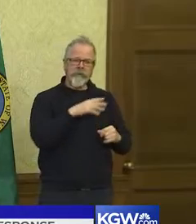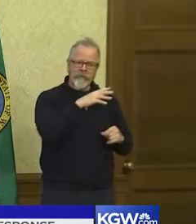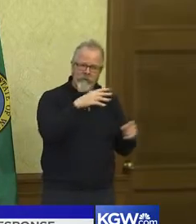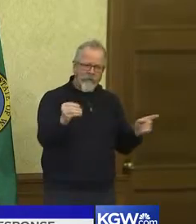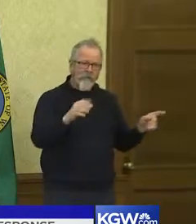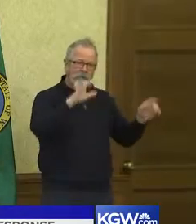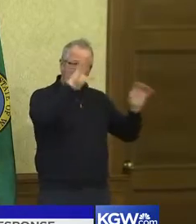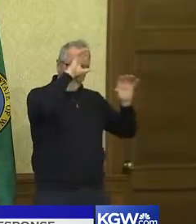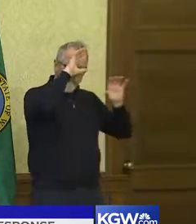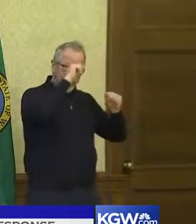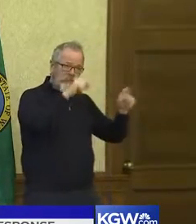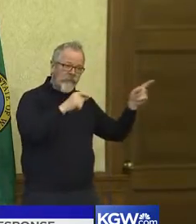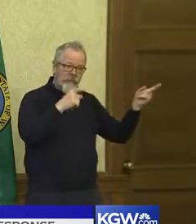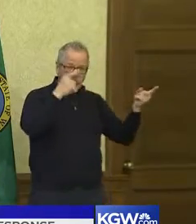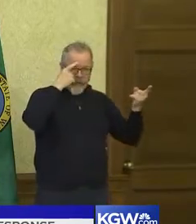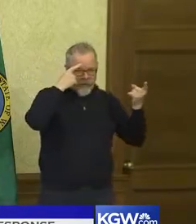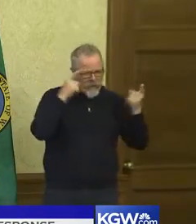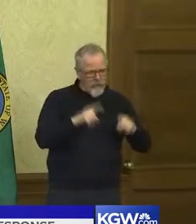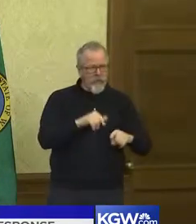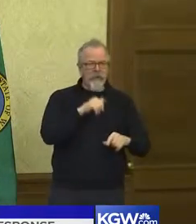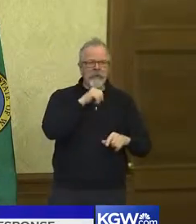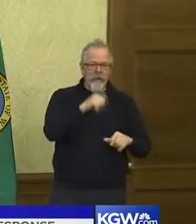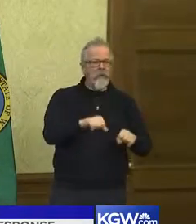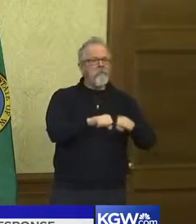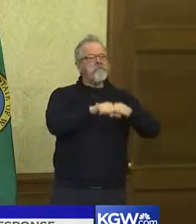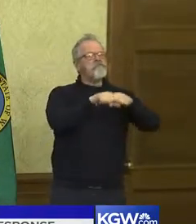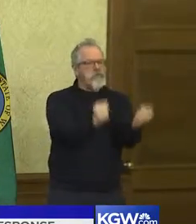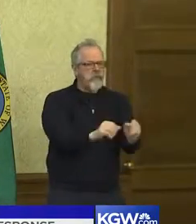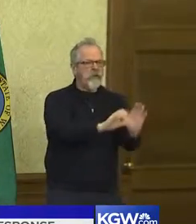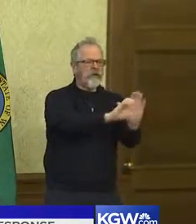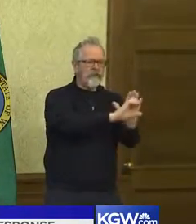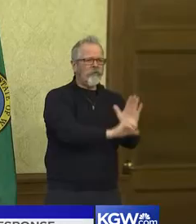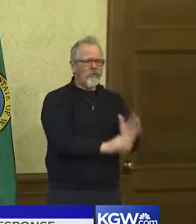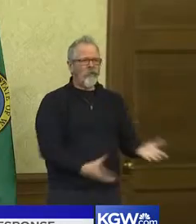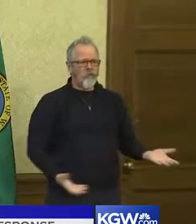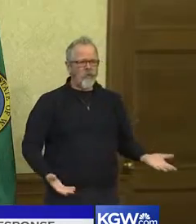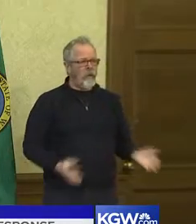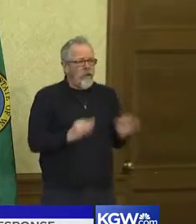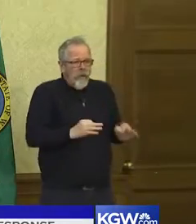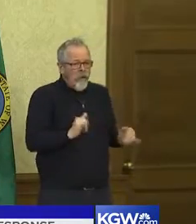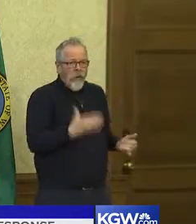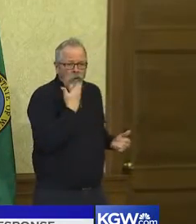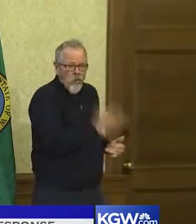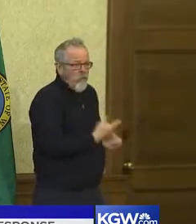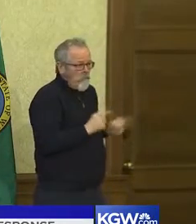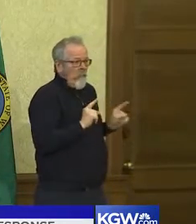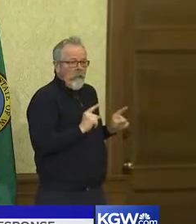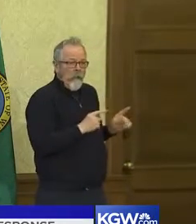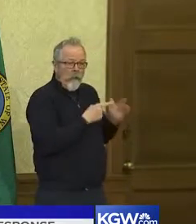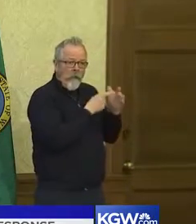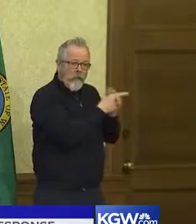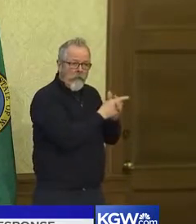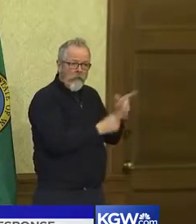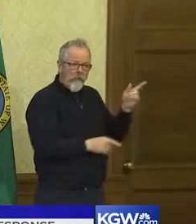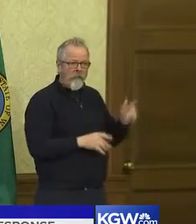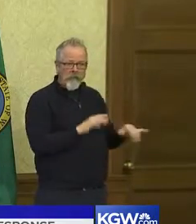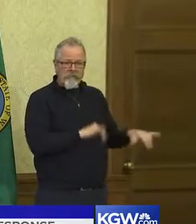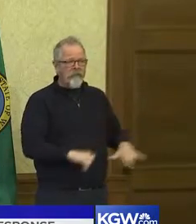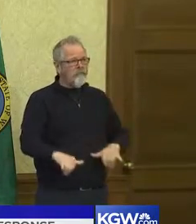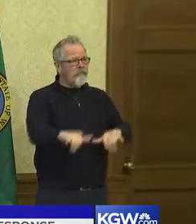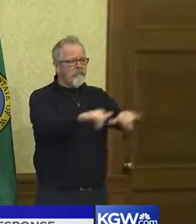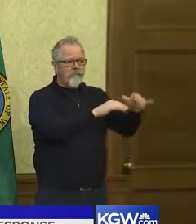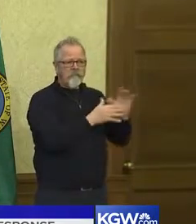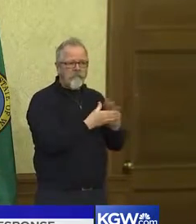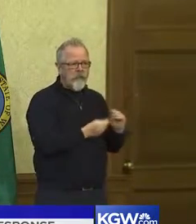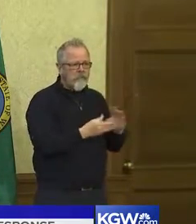time. Anytime you can have consistency from different leaders, it's helpful. Now, there's not total congruity